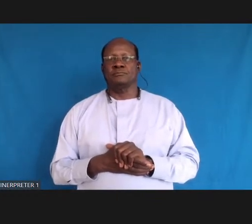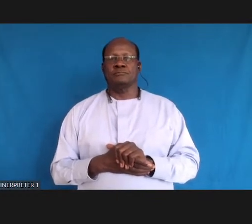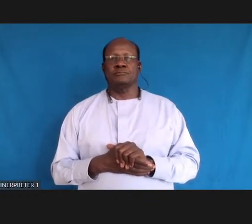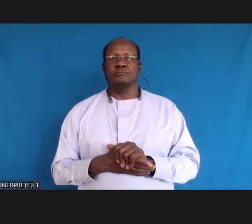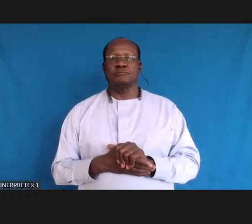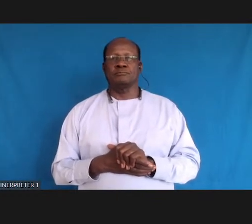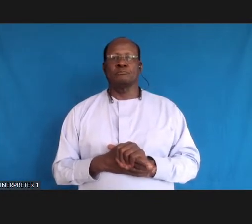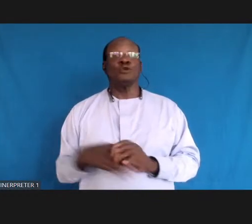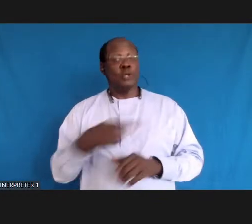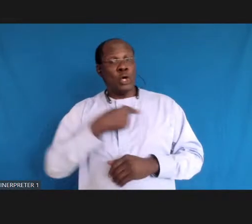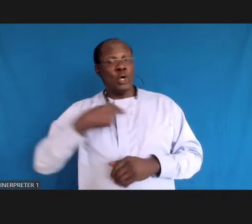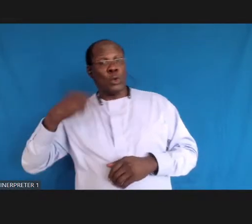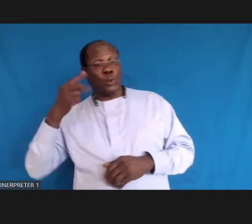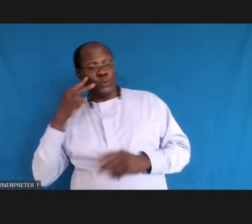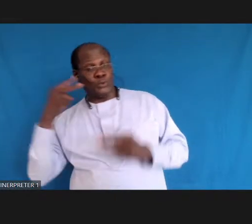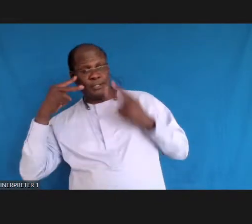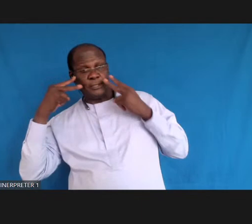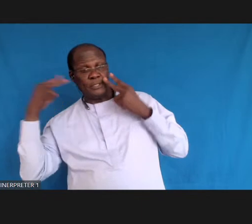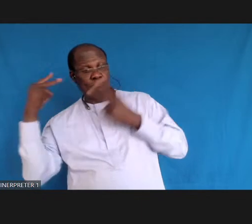looking at the